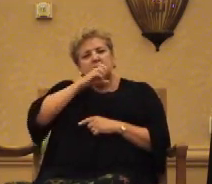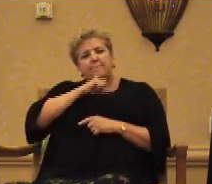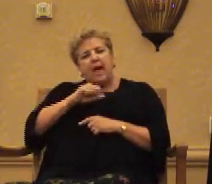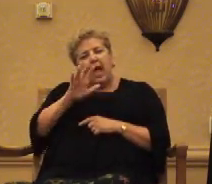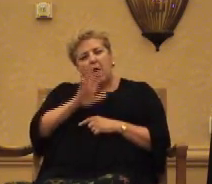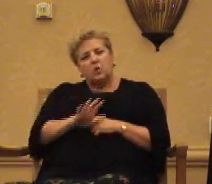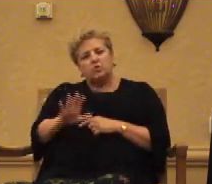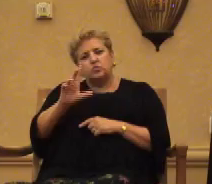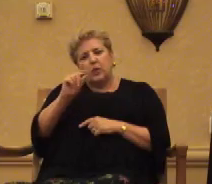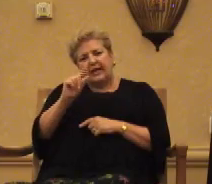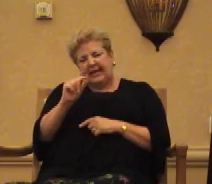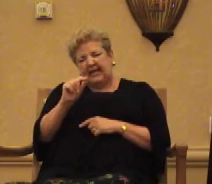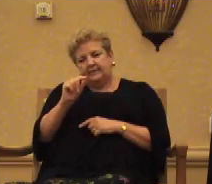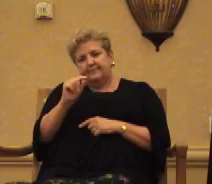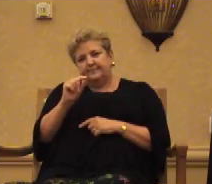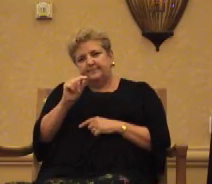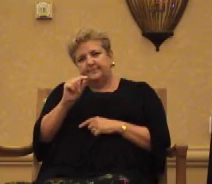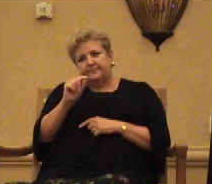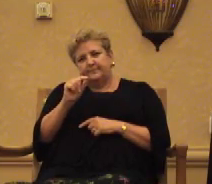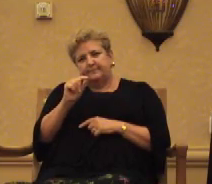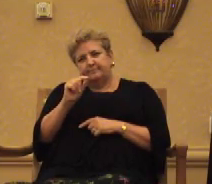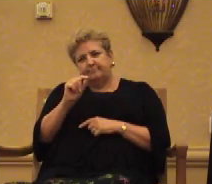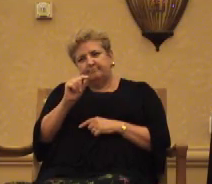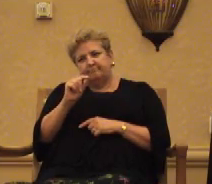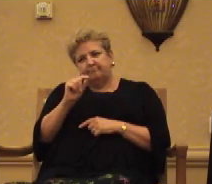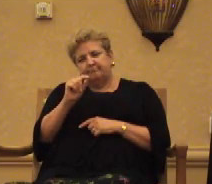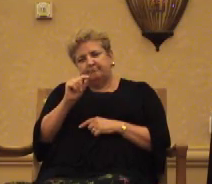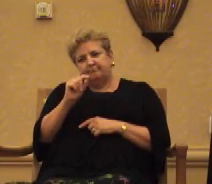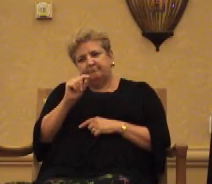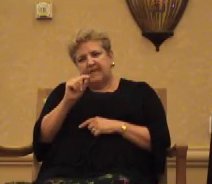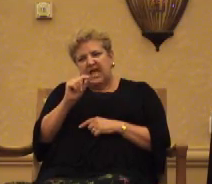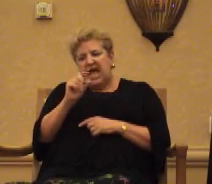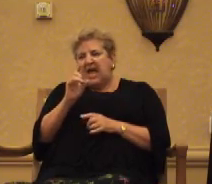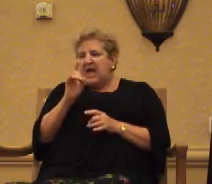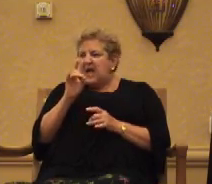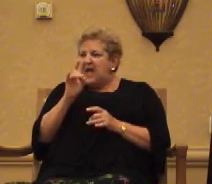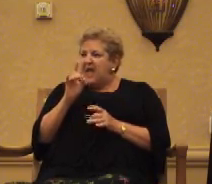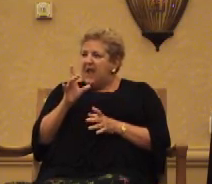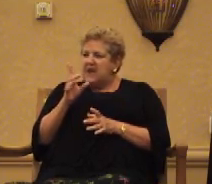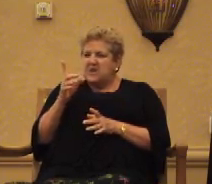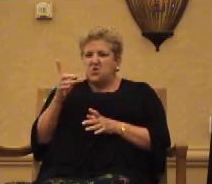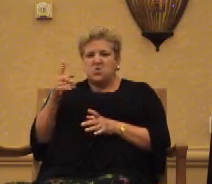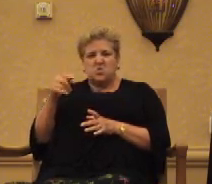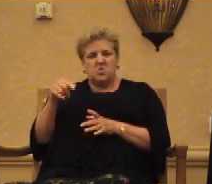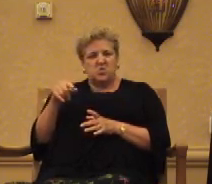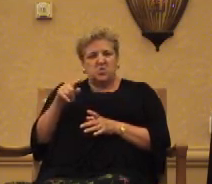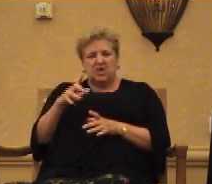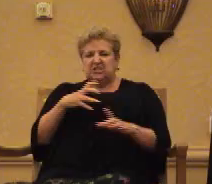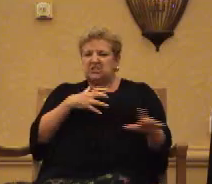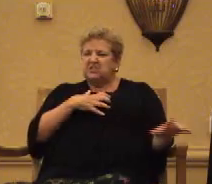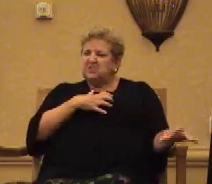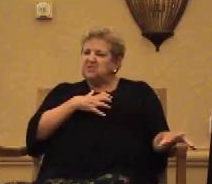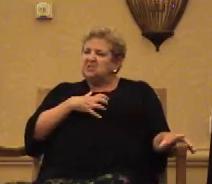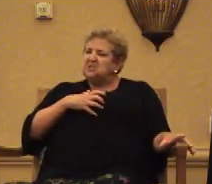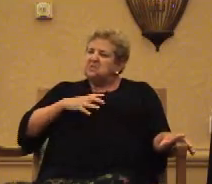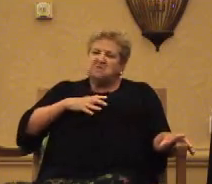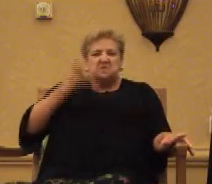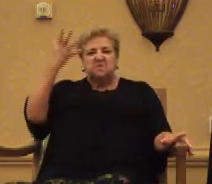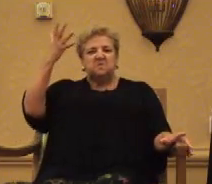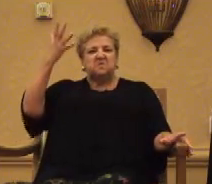I just had a tremendous disdain for you. You were really, I don't know what you were, but you were weird. You were